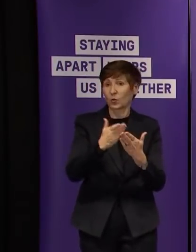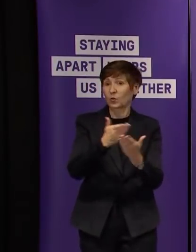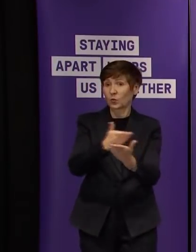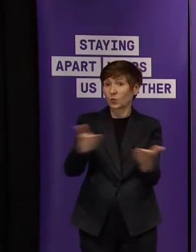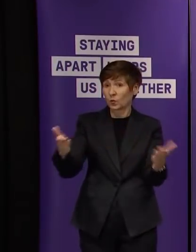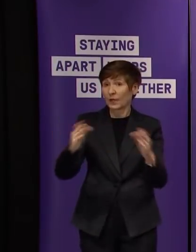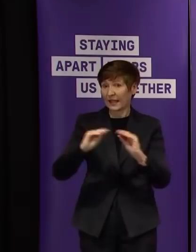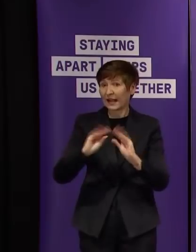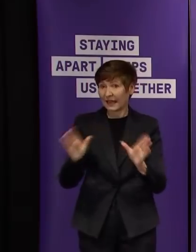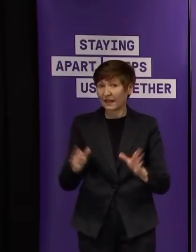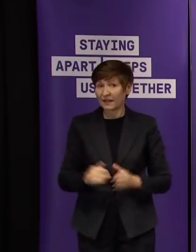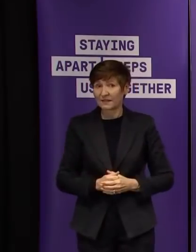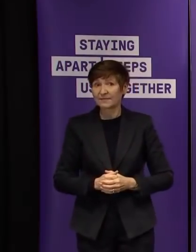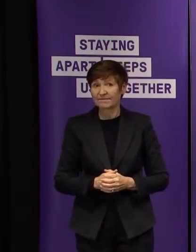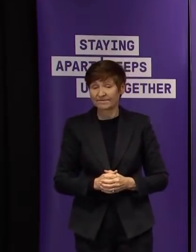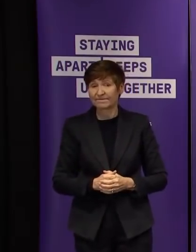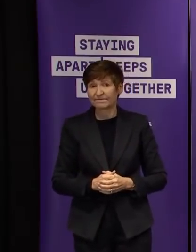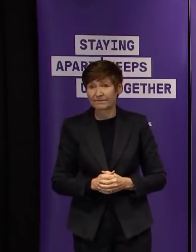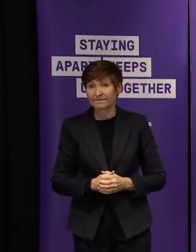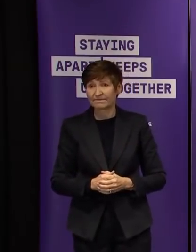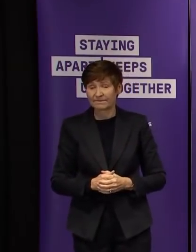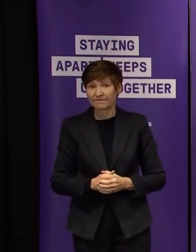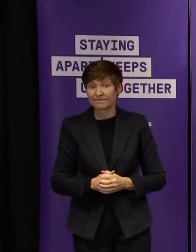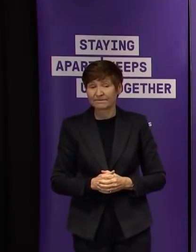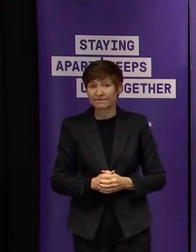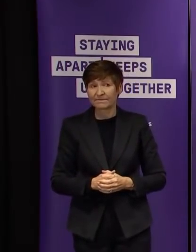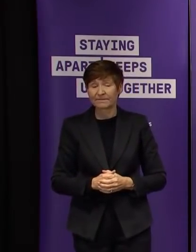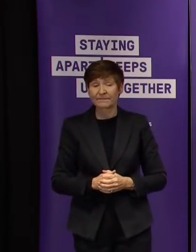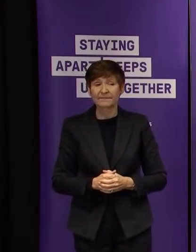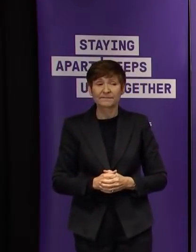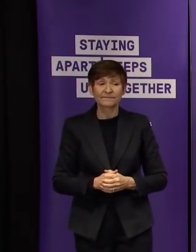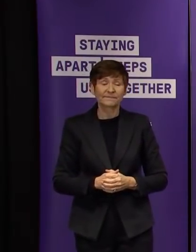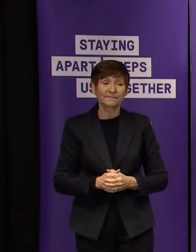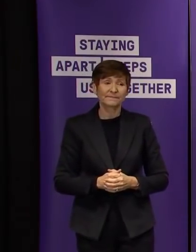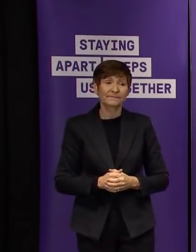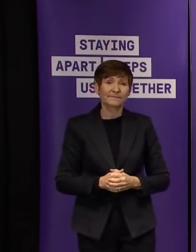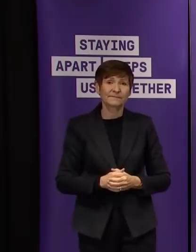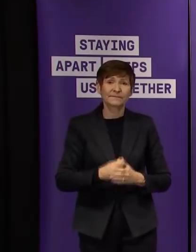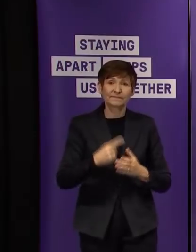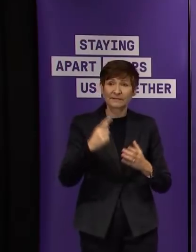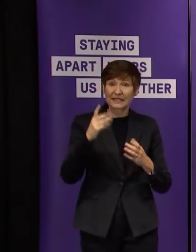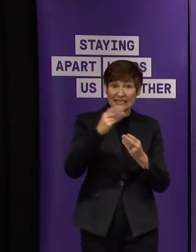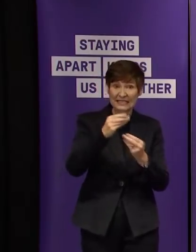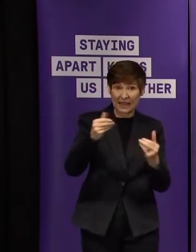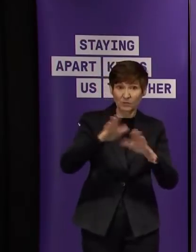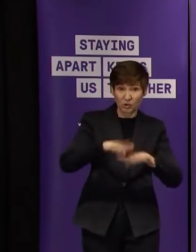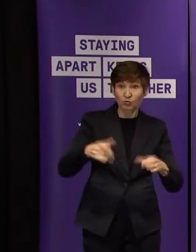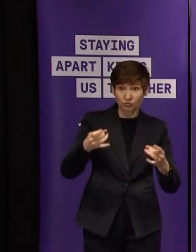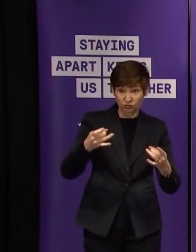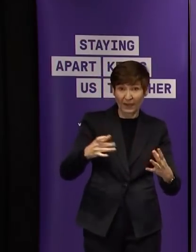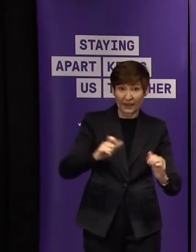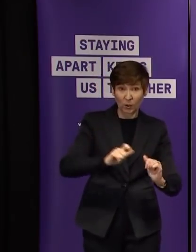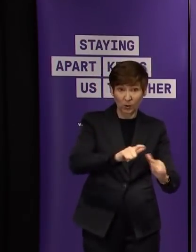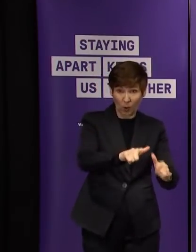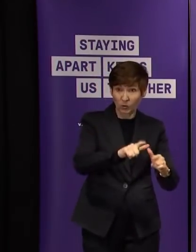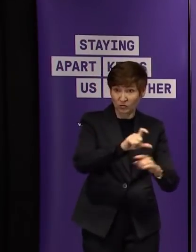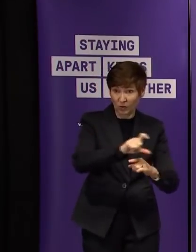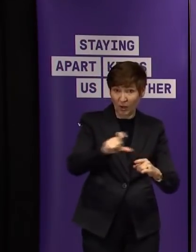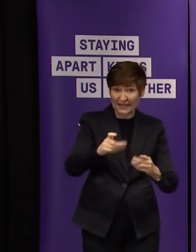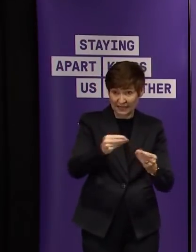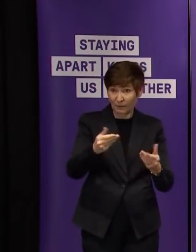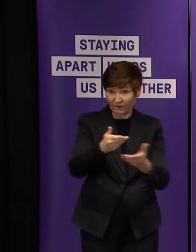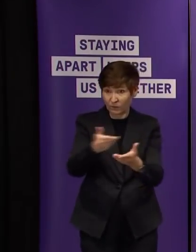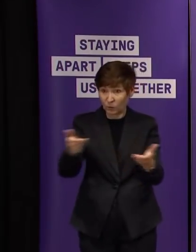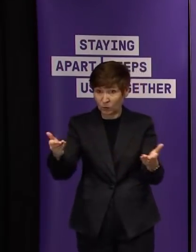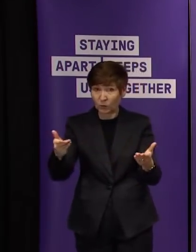But I think some of the arrangements that have been permissible, they will continue and childcare will be open. Permits